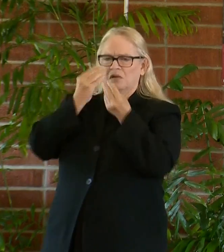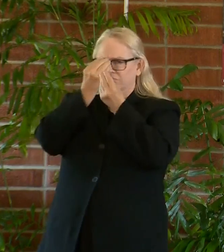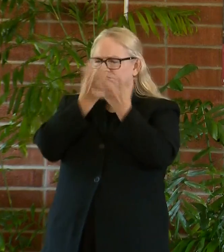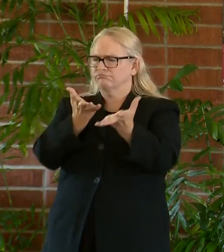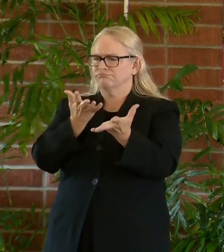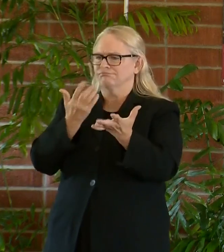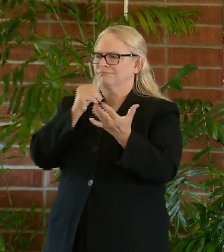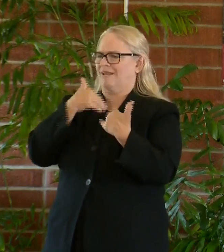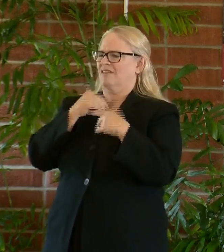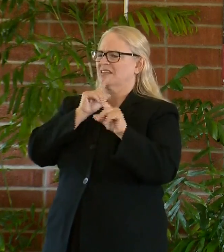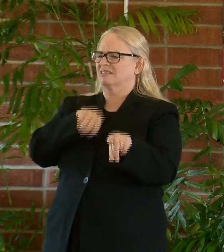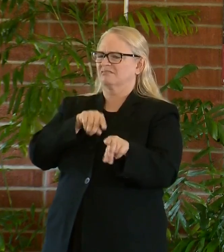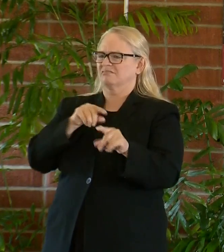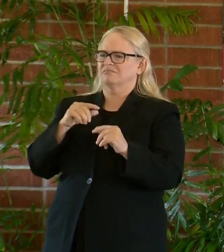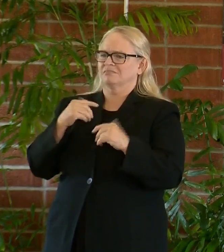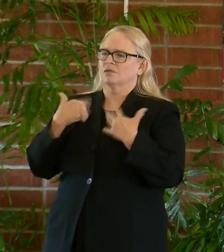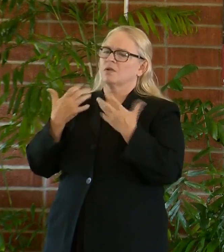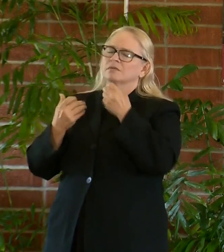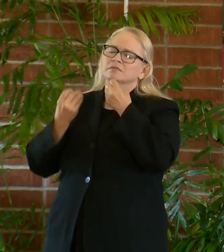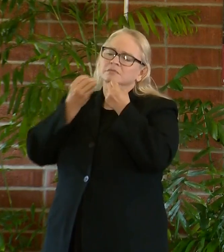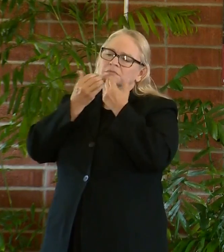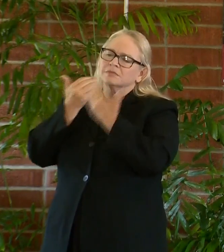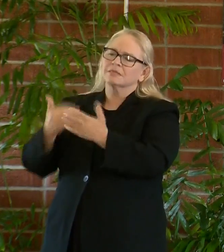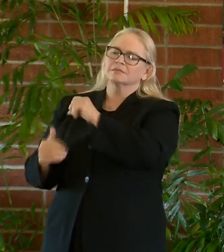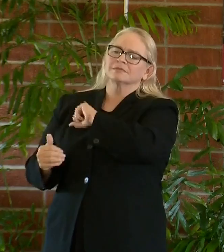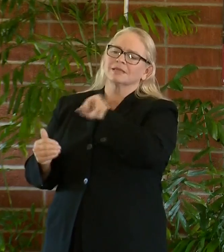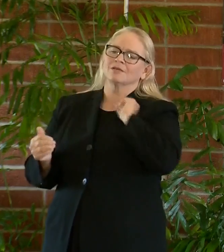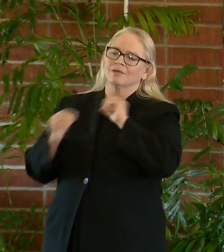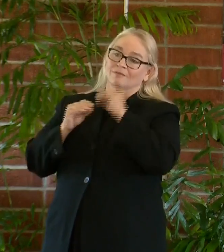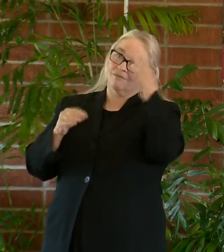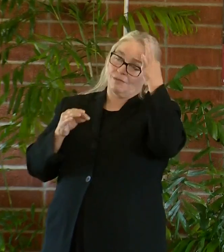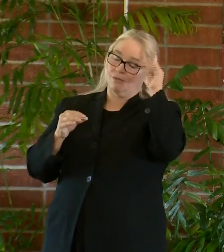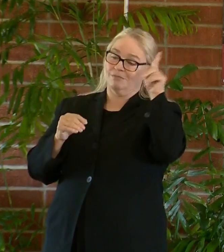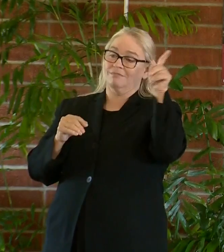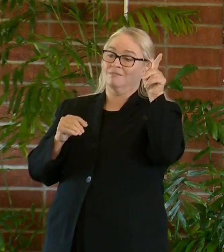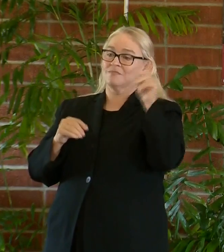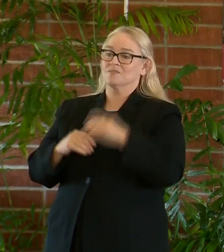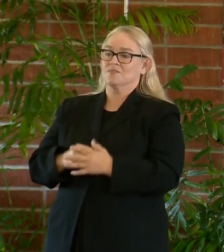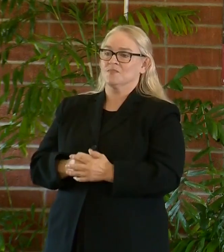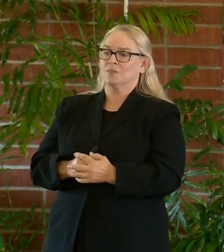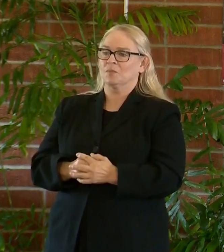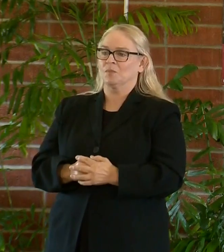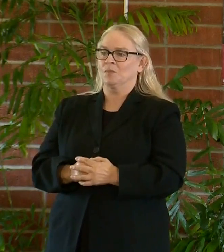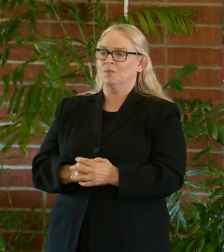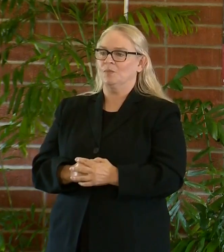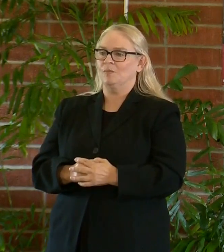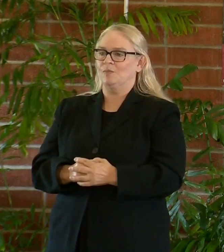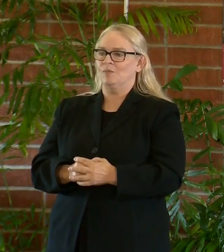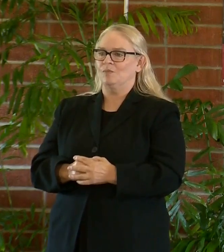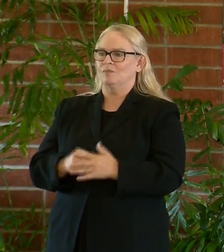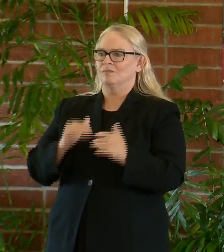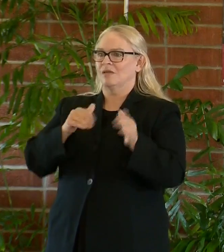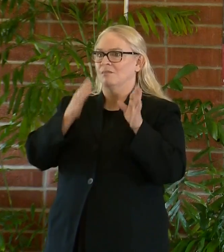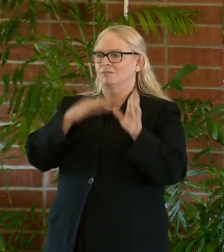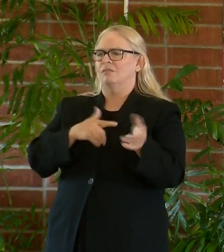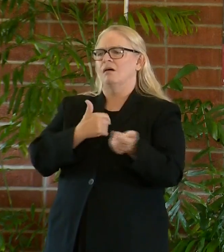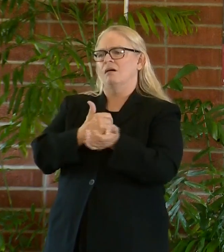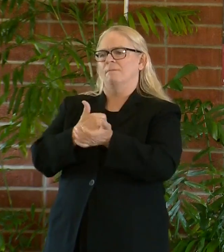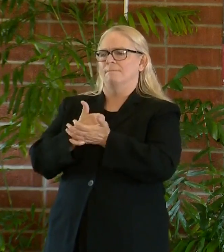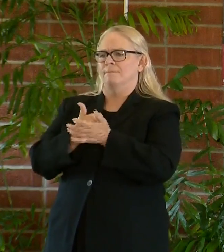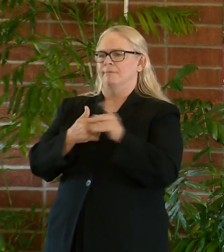Senator Hertzberg in particular, going back now many, many months, and his commitment to economic